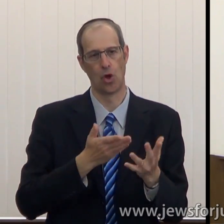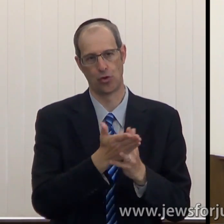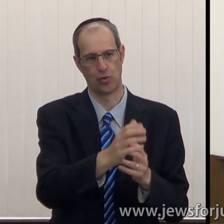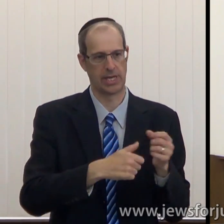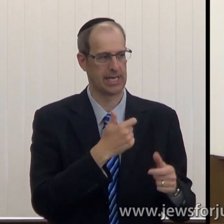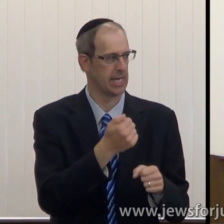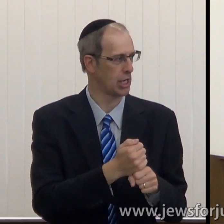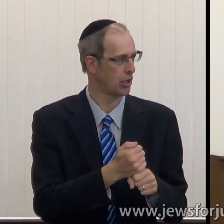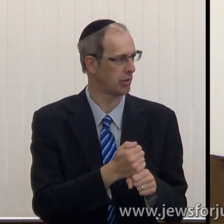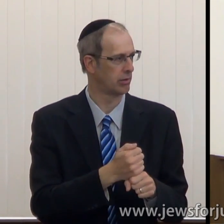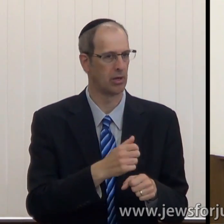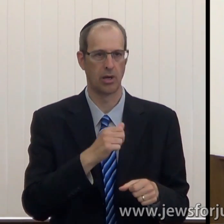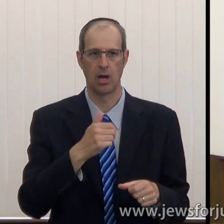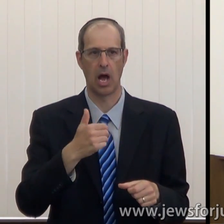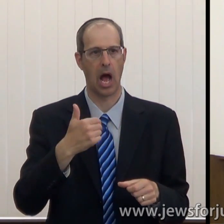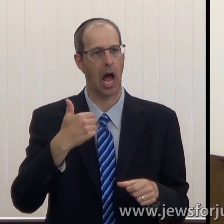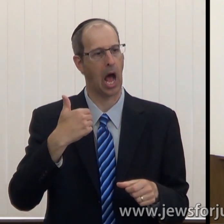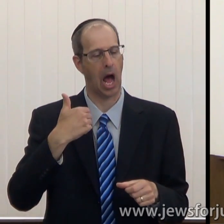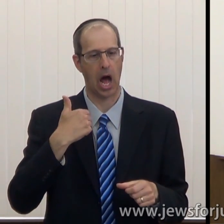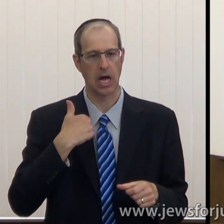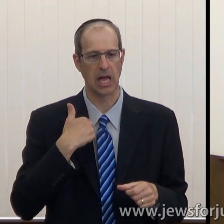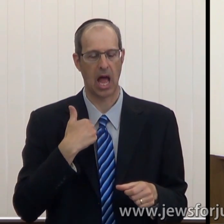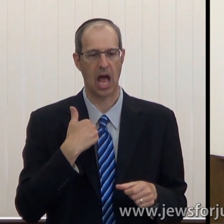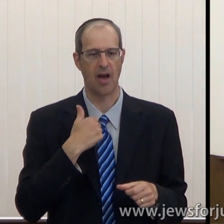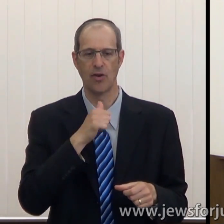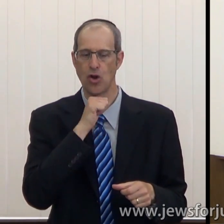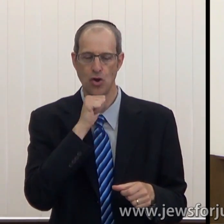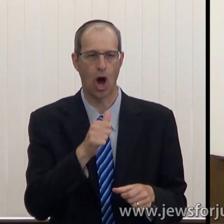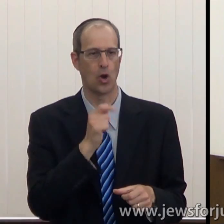I won't get one penny less